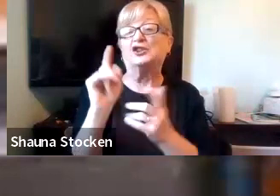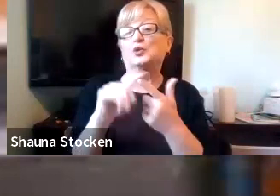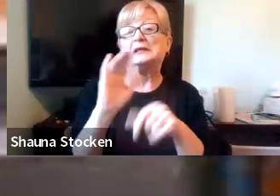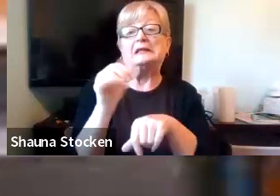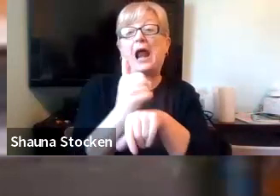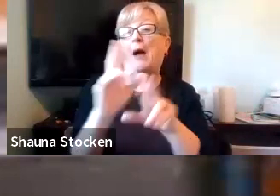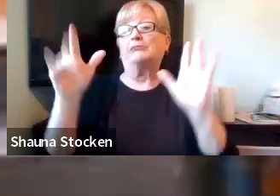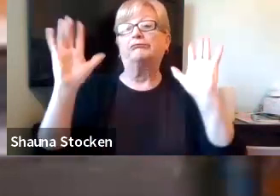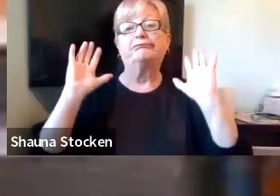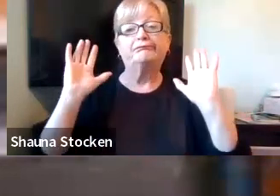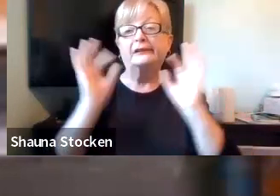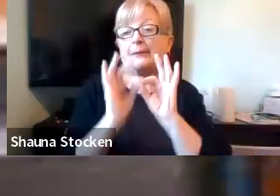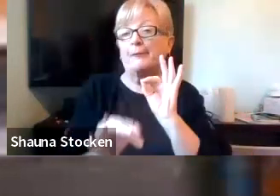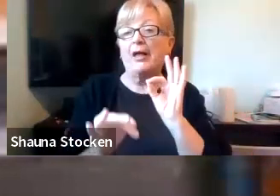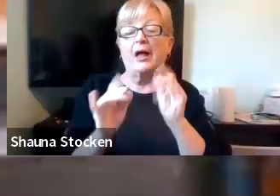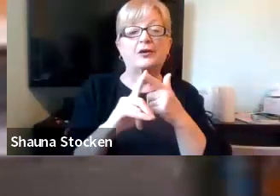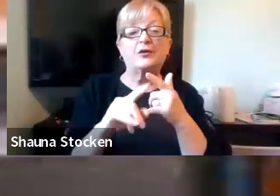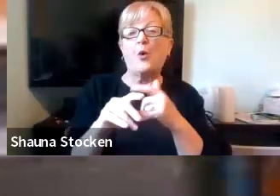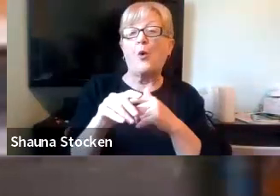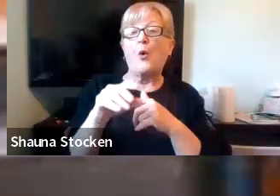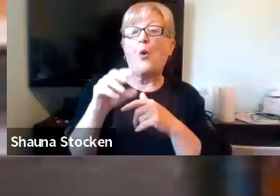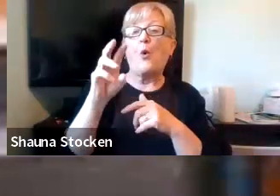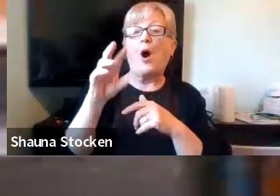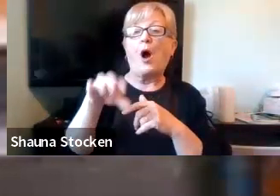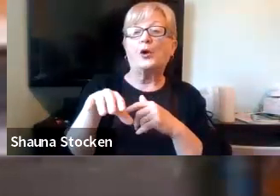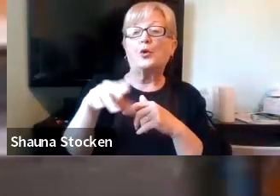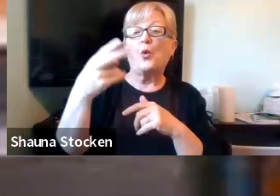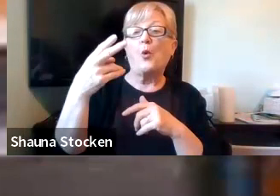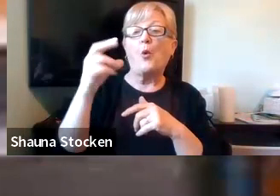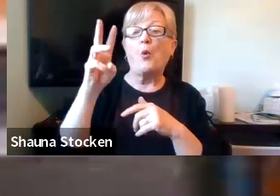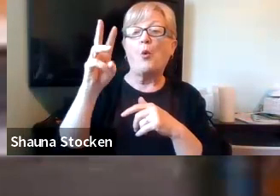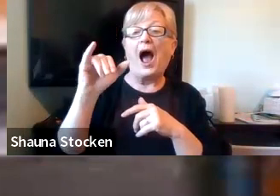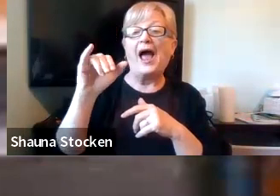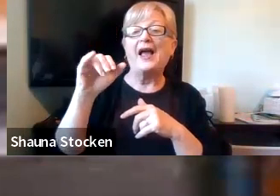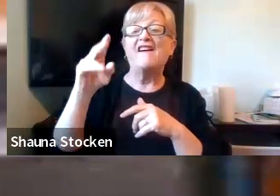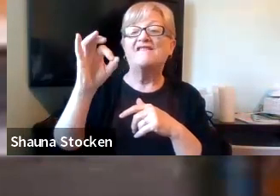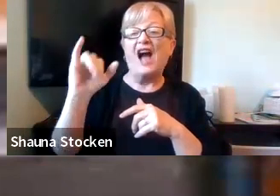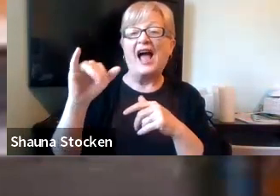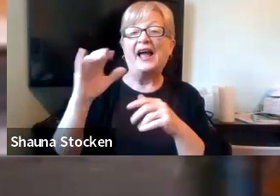have to put your Wi-Fi in the app, and then it will